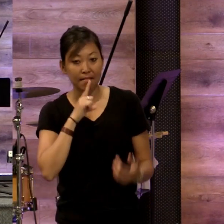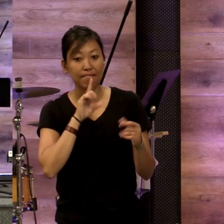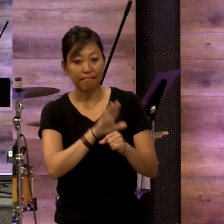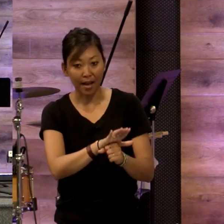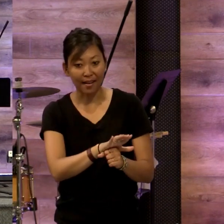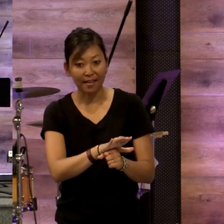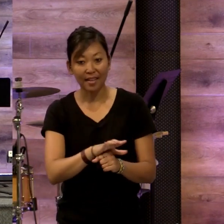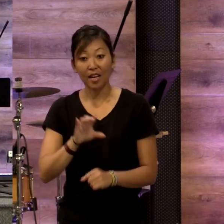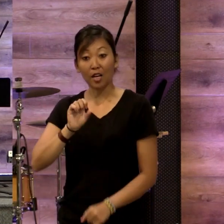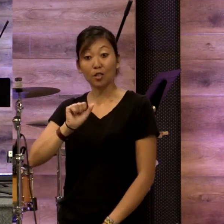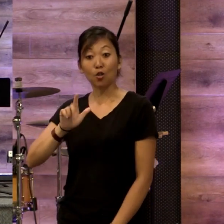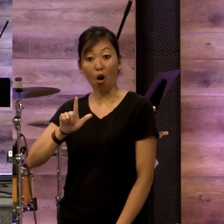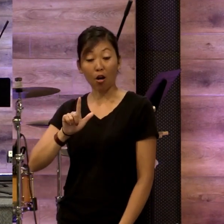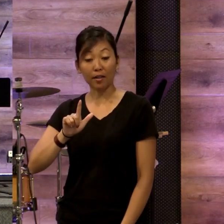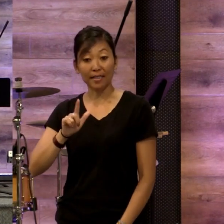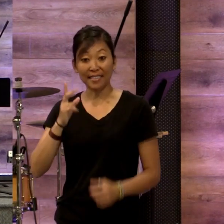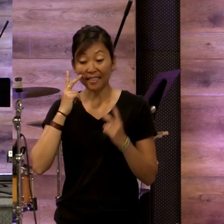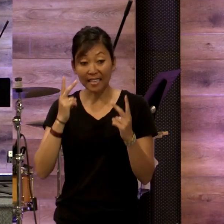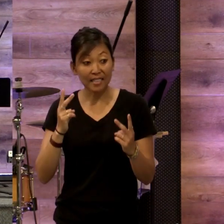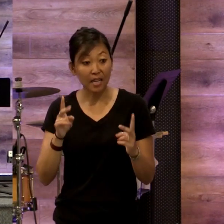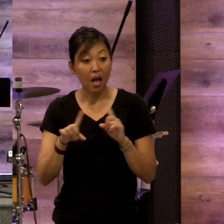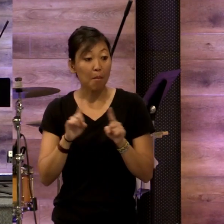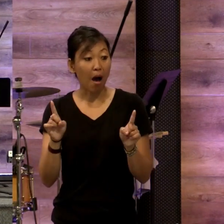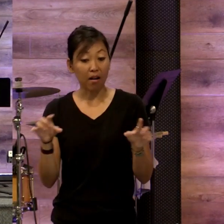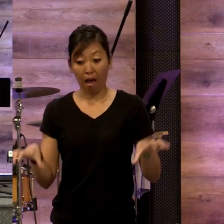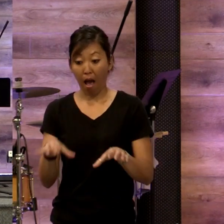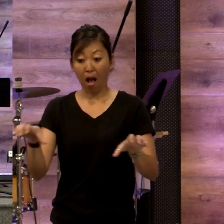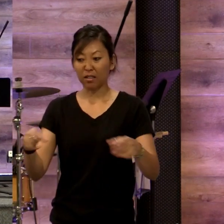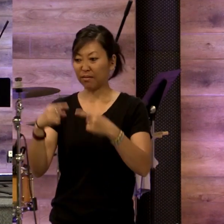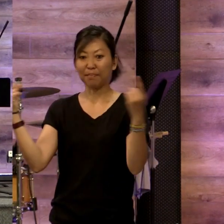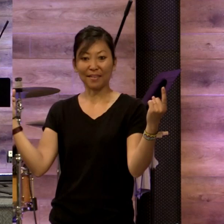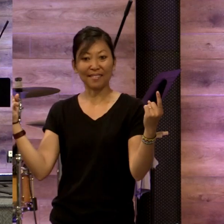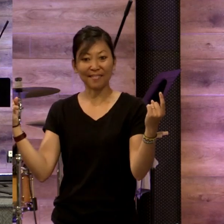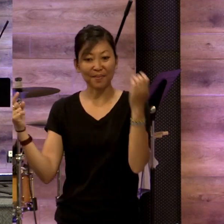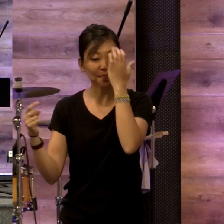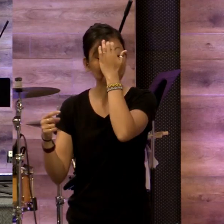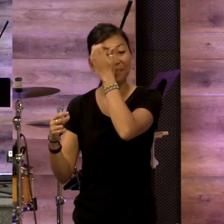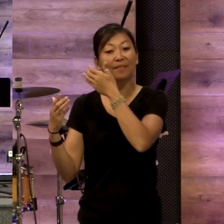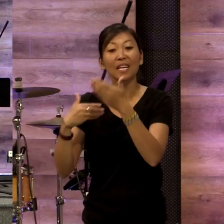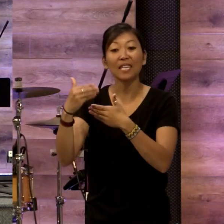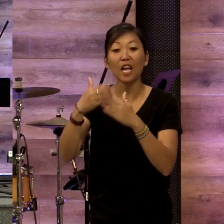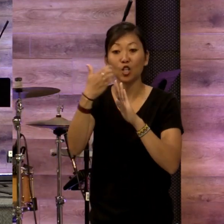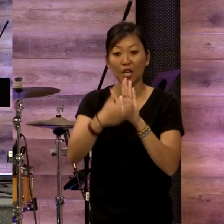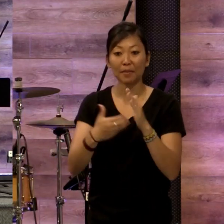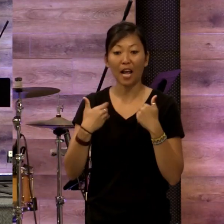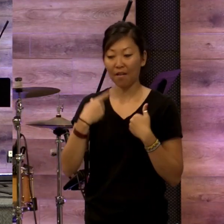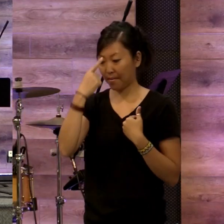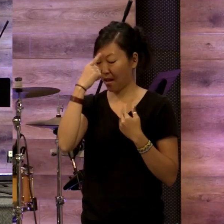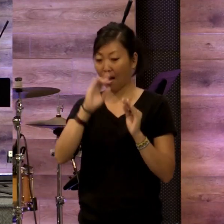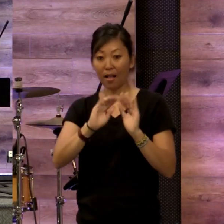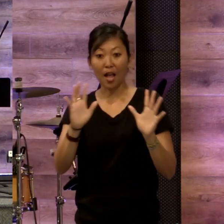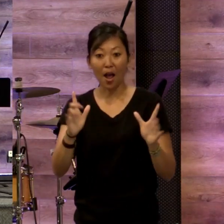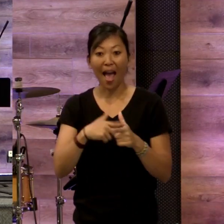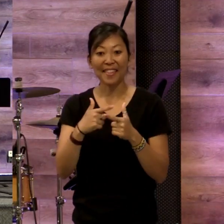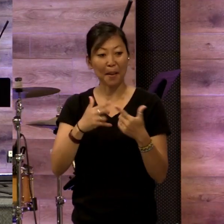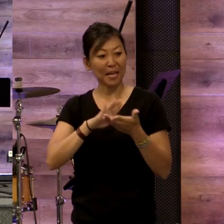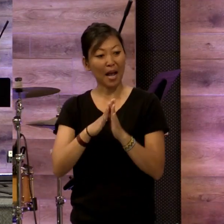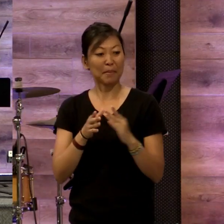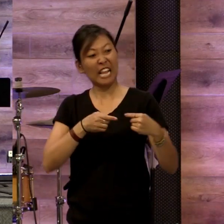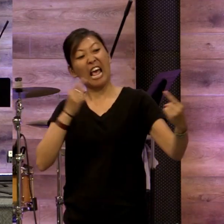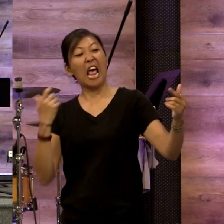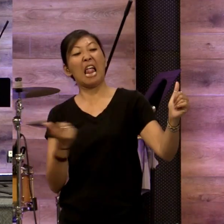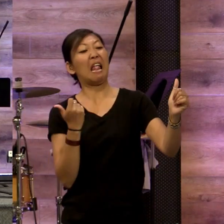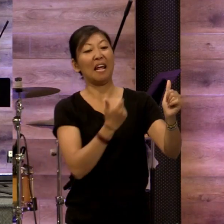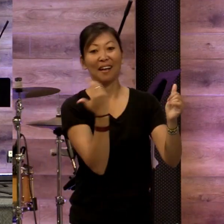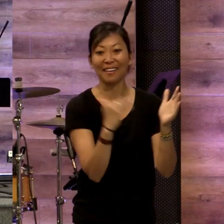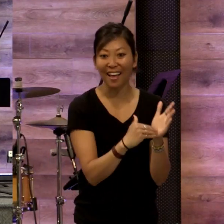actually act in accordance with that, does he? As it goes to the next few chapters, all of a sudden, after this moment of clarity, he is David's enemy again. And he